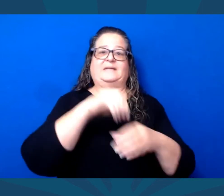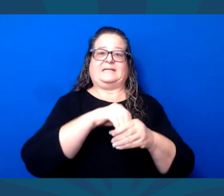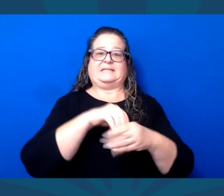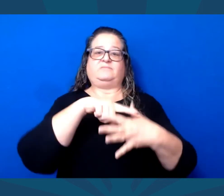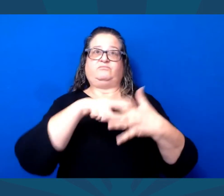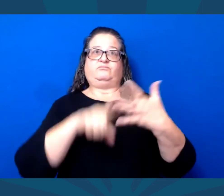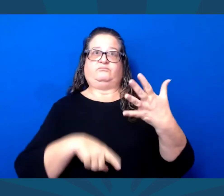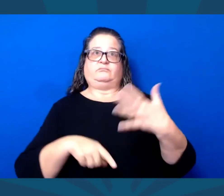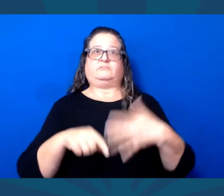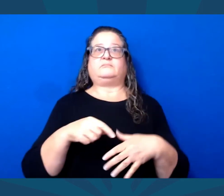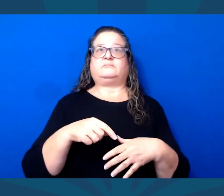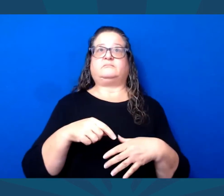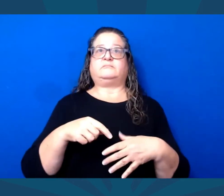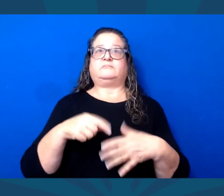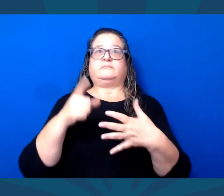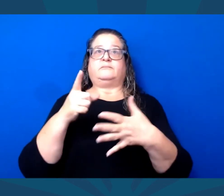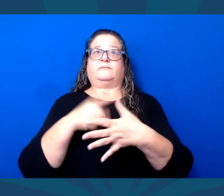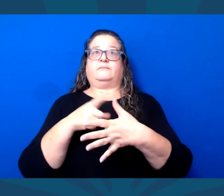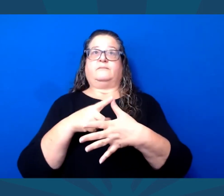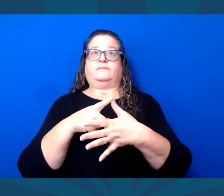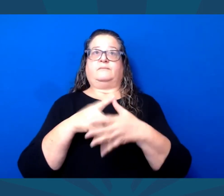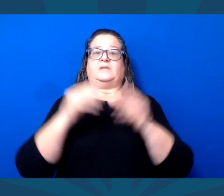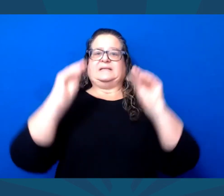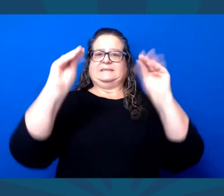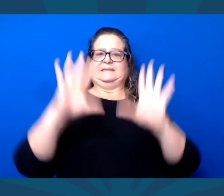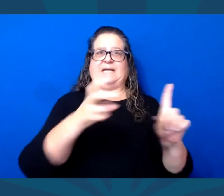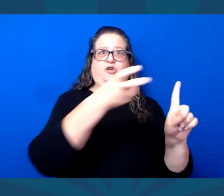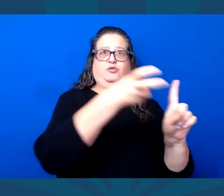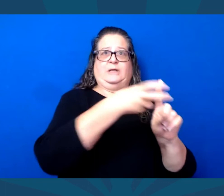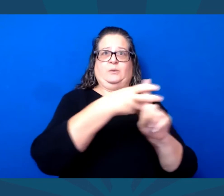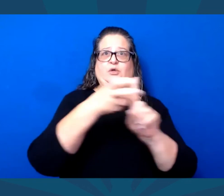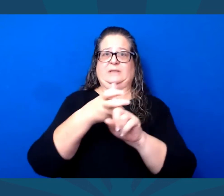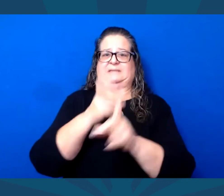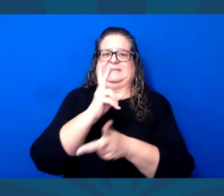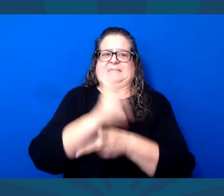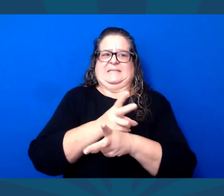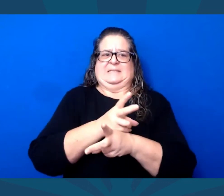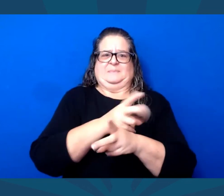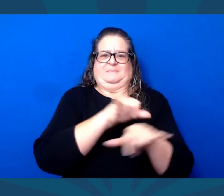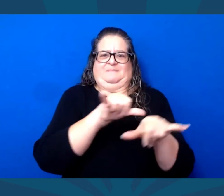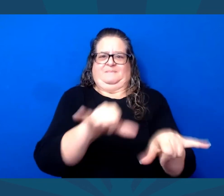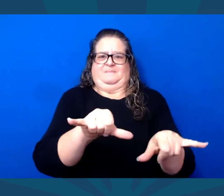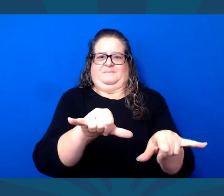Investing in teacher recruitment and retention, protecting voter rights,